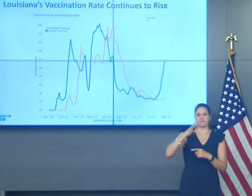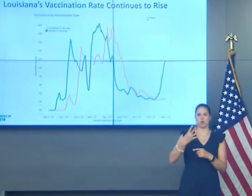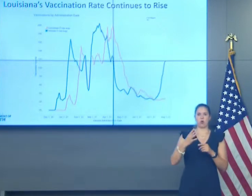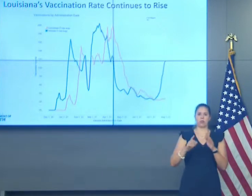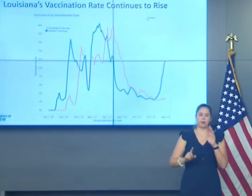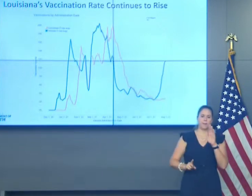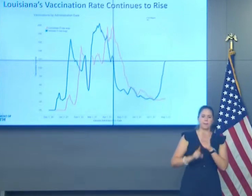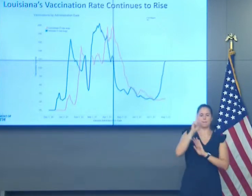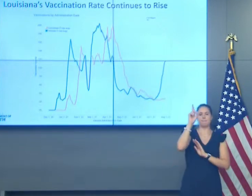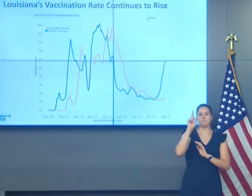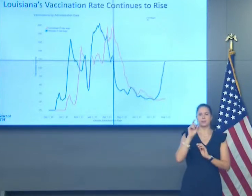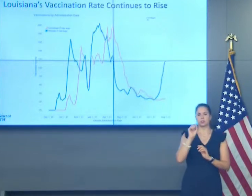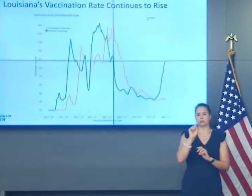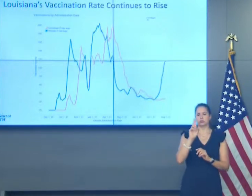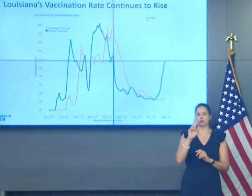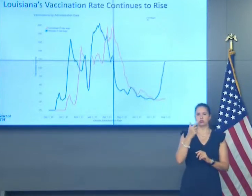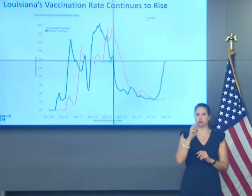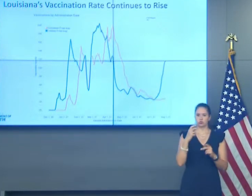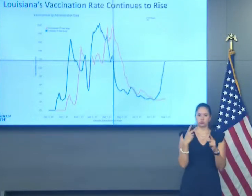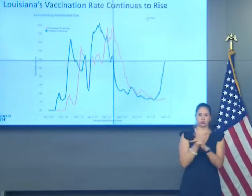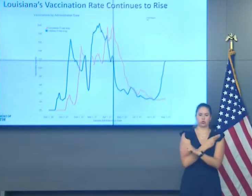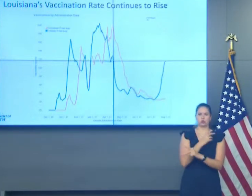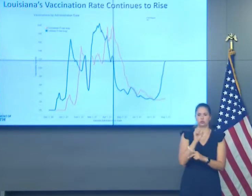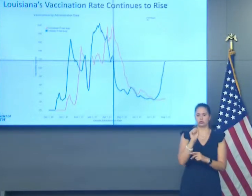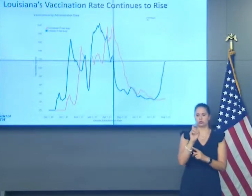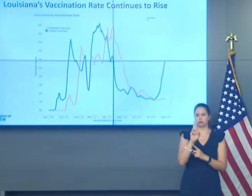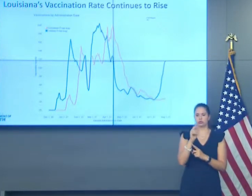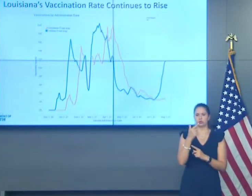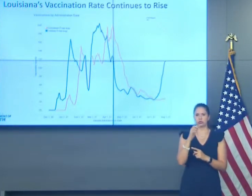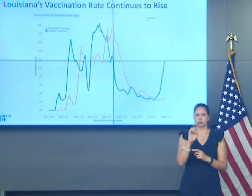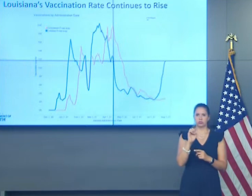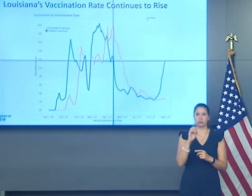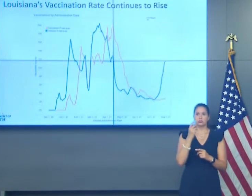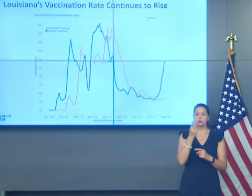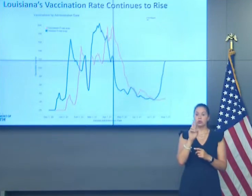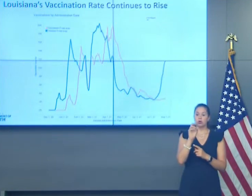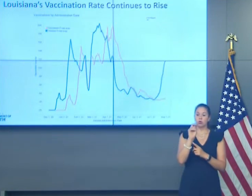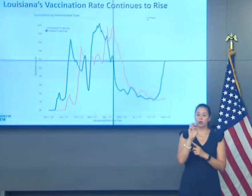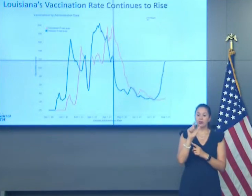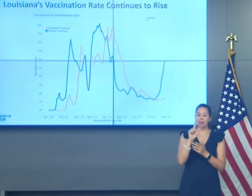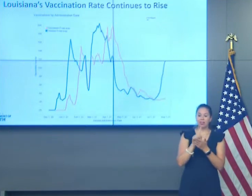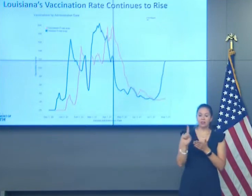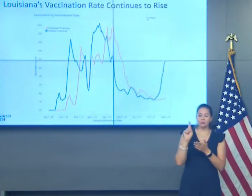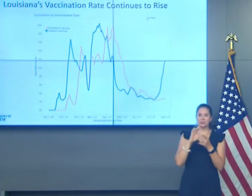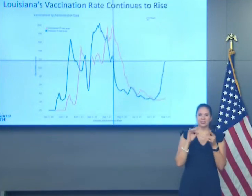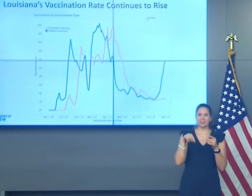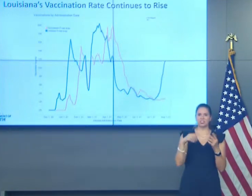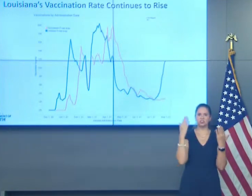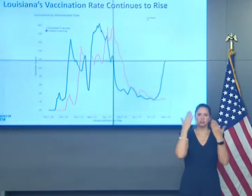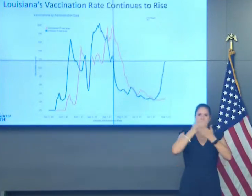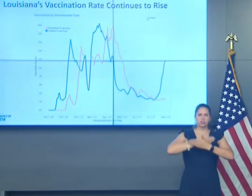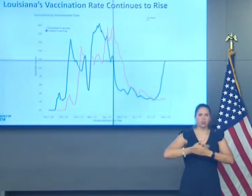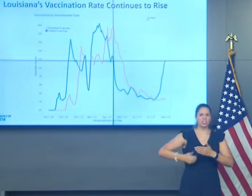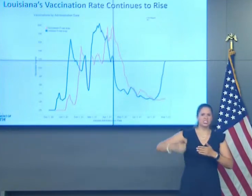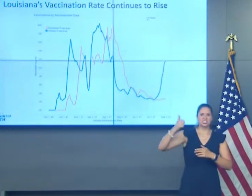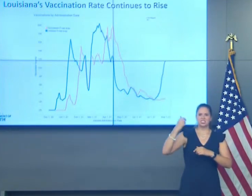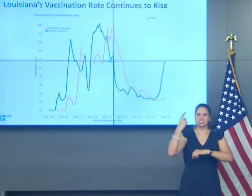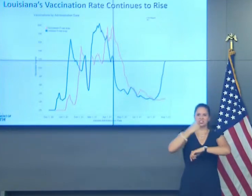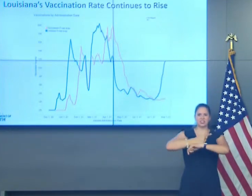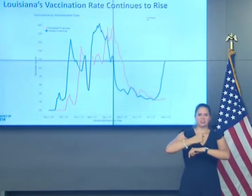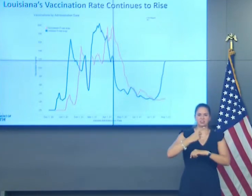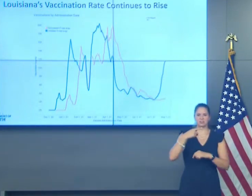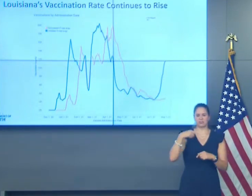surge. It's our worst surge. Dr. O'Neill last week said these are the darkest days of the pandemic, and that has never been more